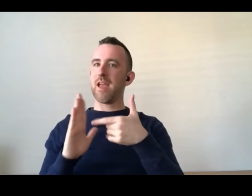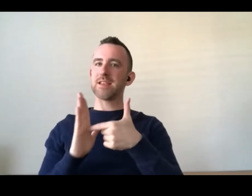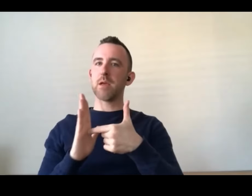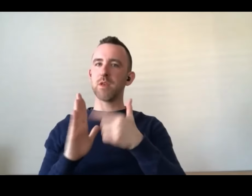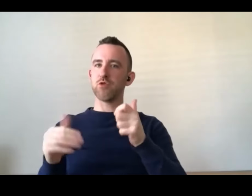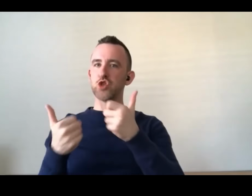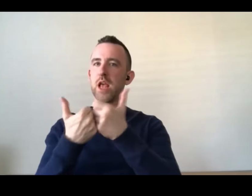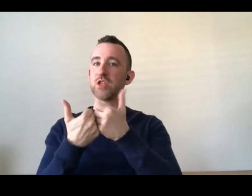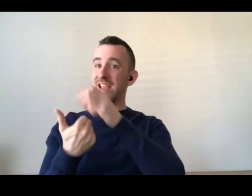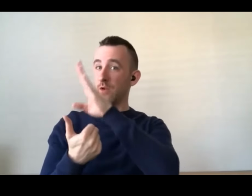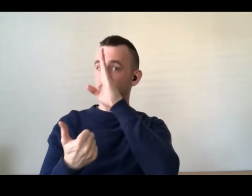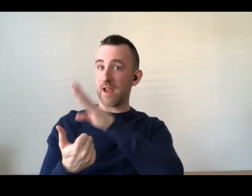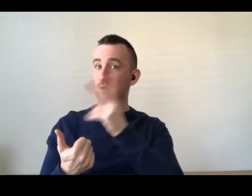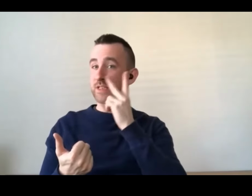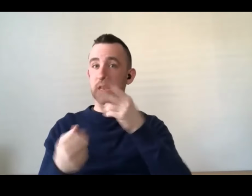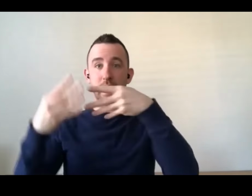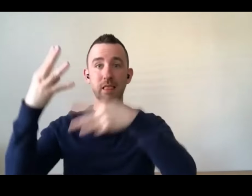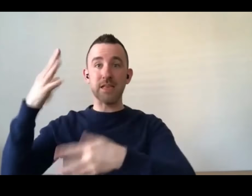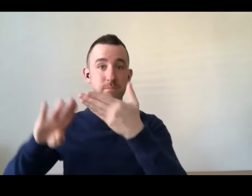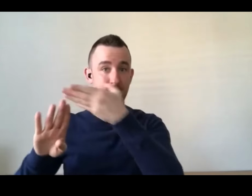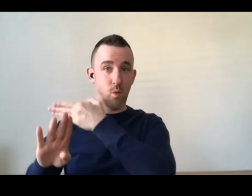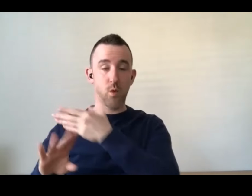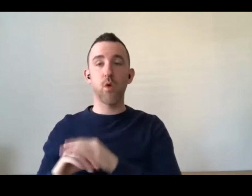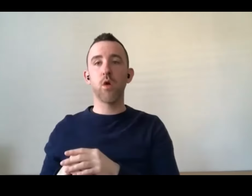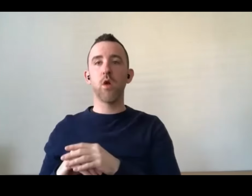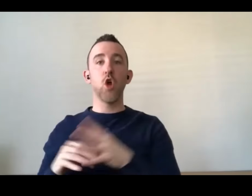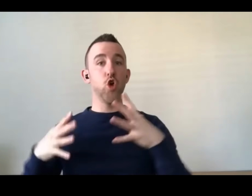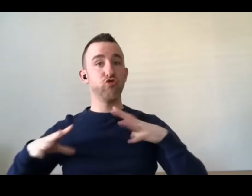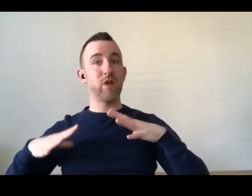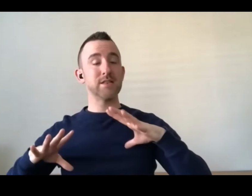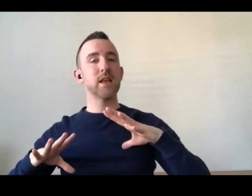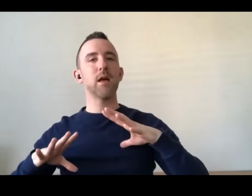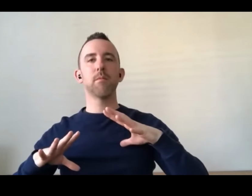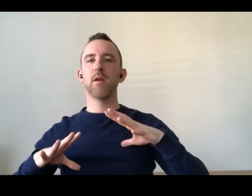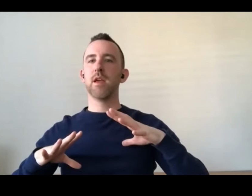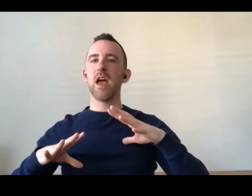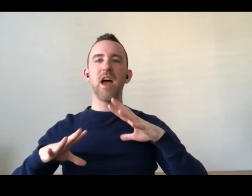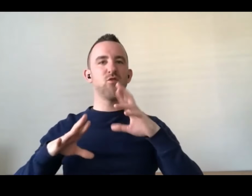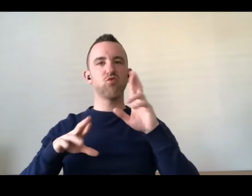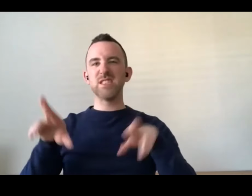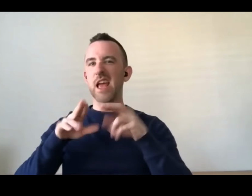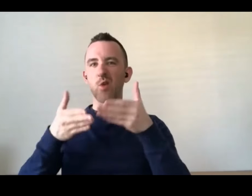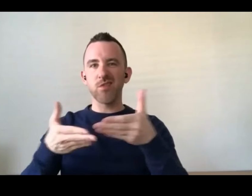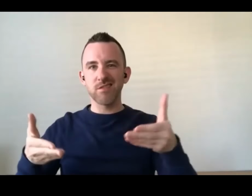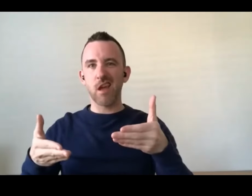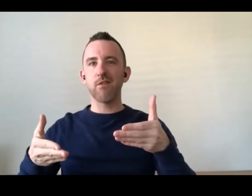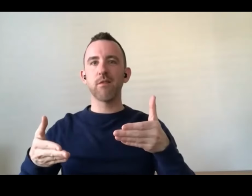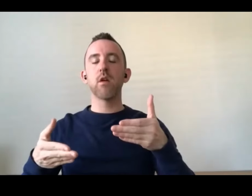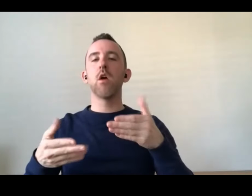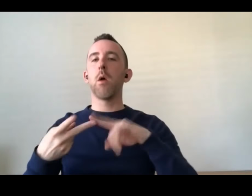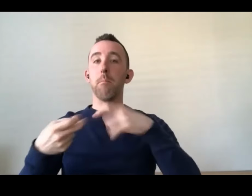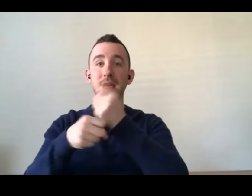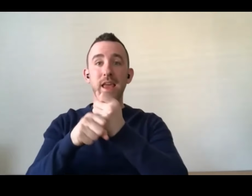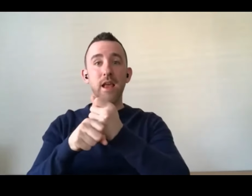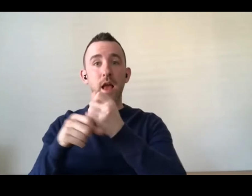past, if you've never seen a hunt list before, are dressing up in a ball gown of recycled goods, or creating a playlist to